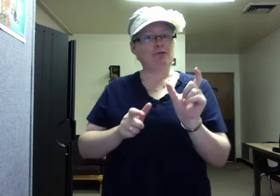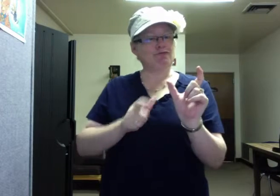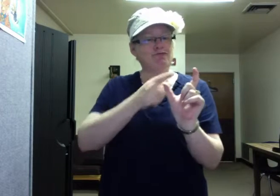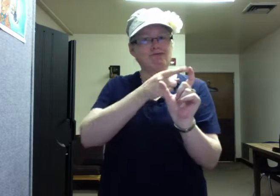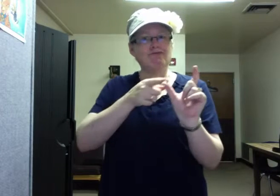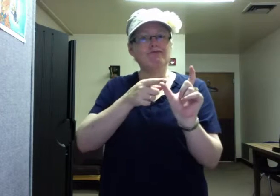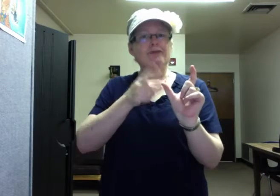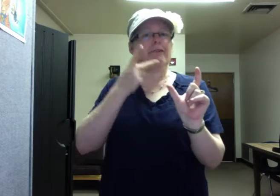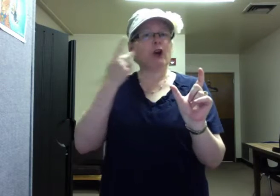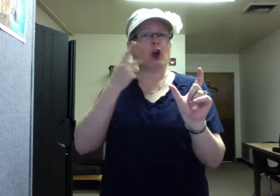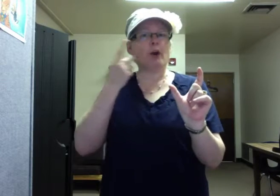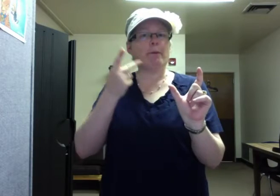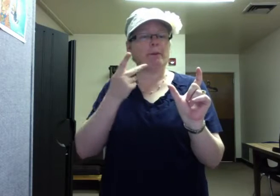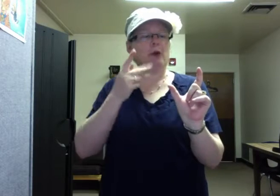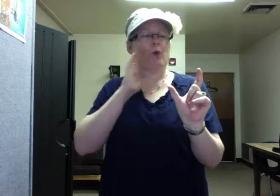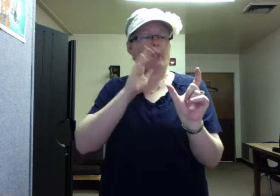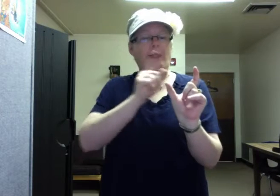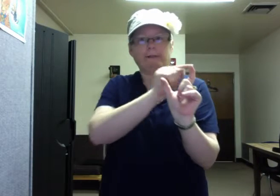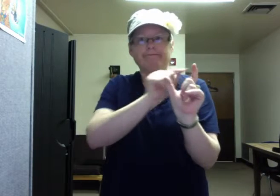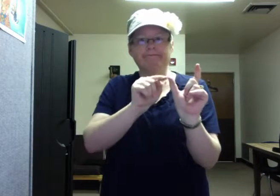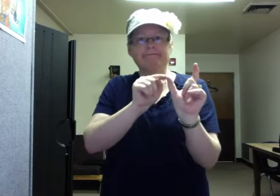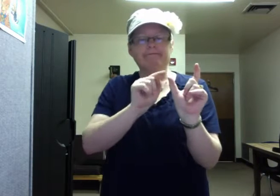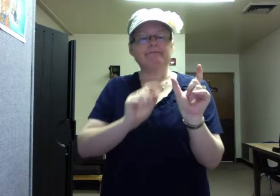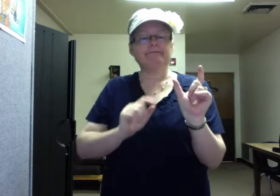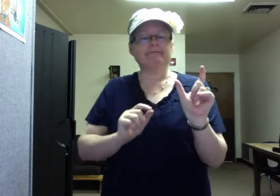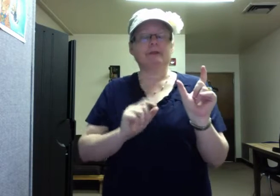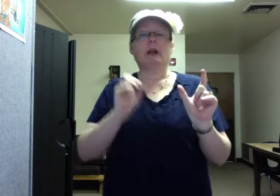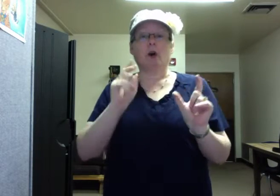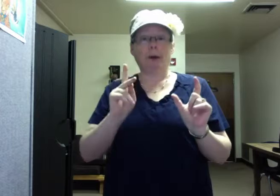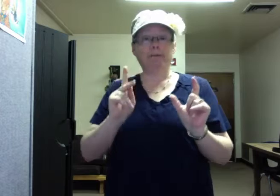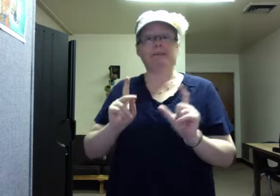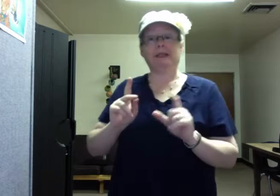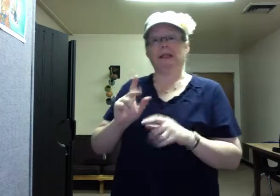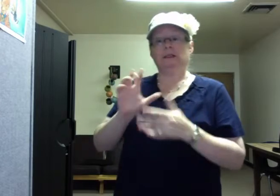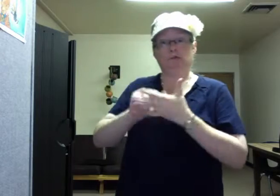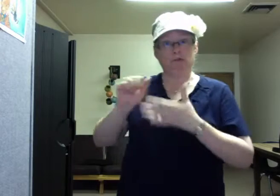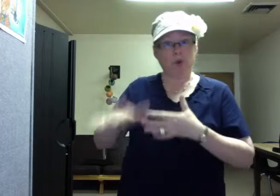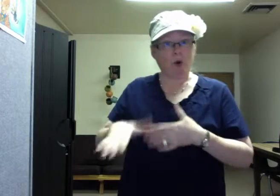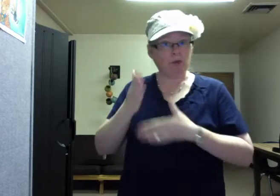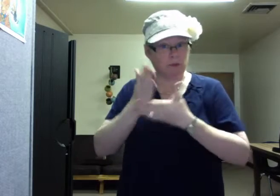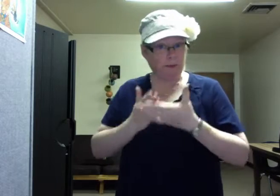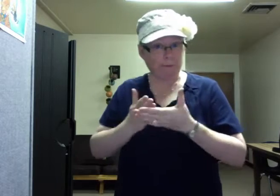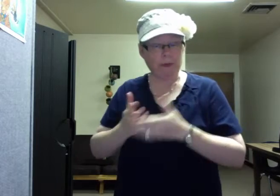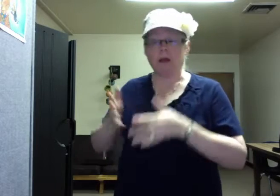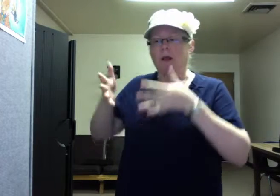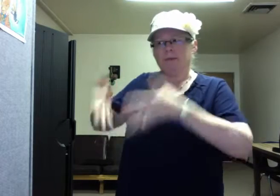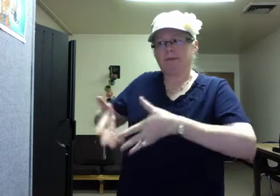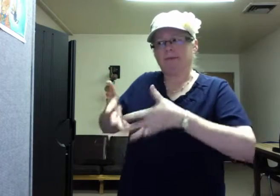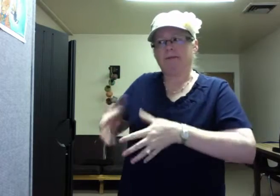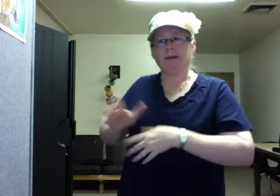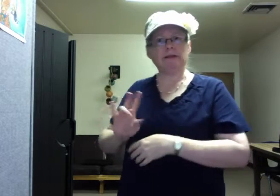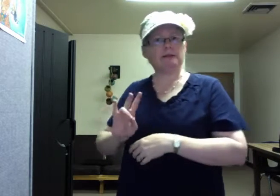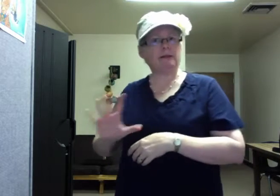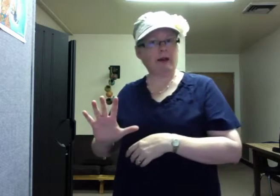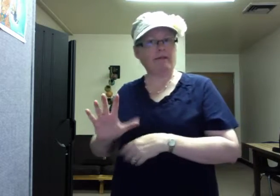If she keeps 75 DVDs, how many were scratched or damaged? So she's keeping